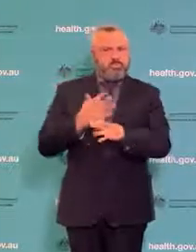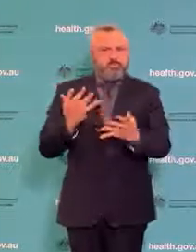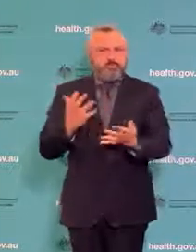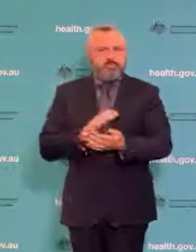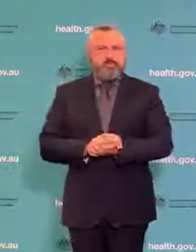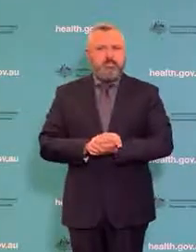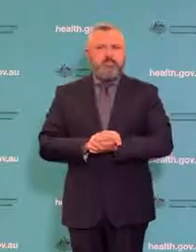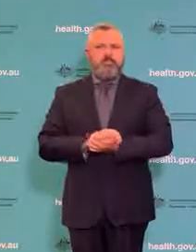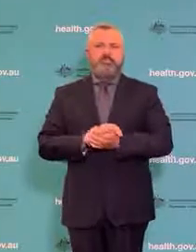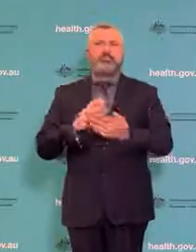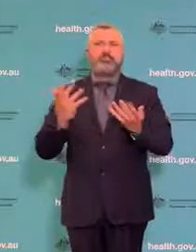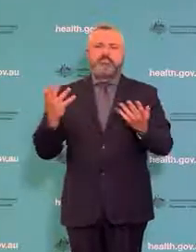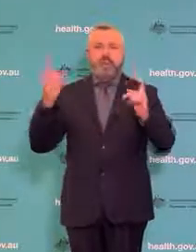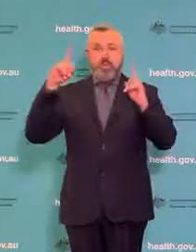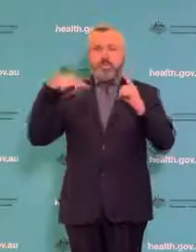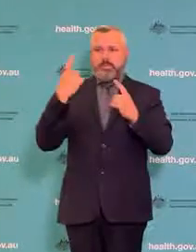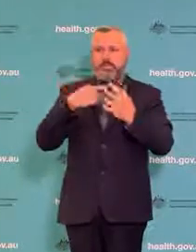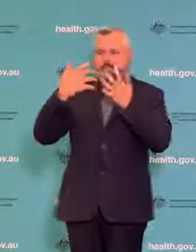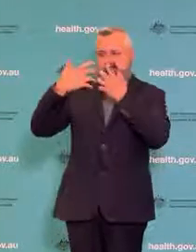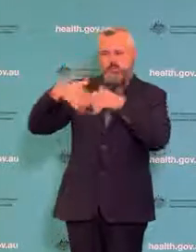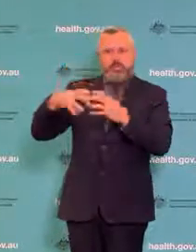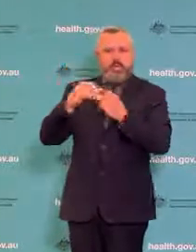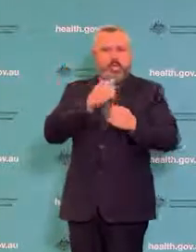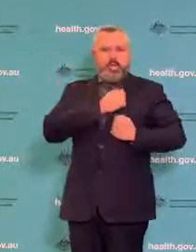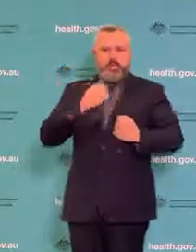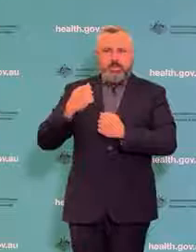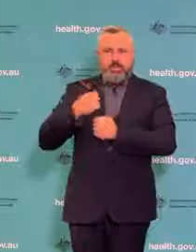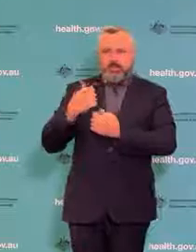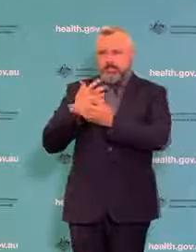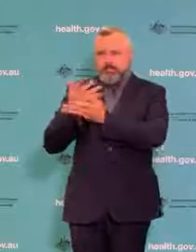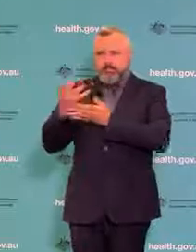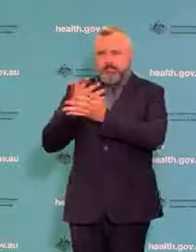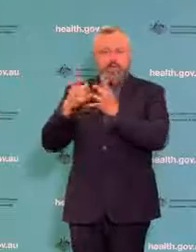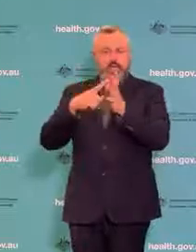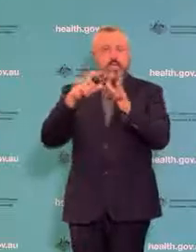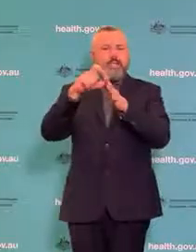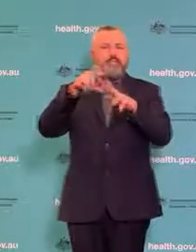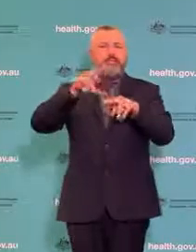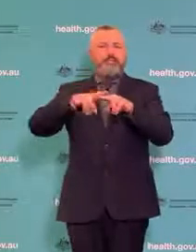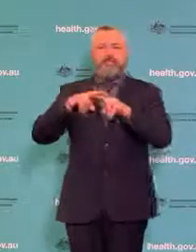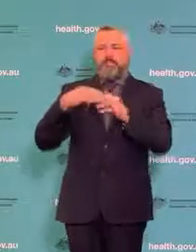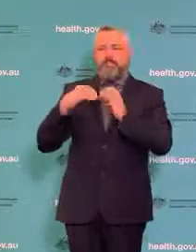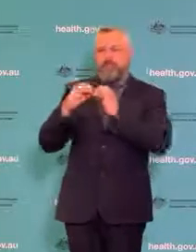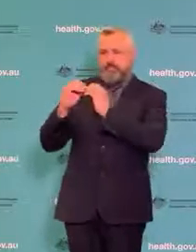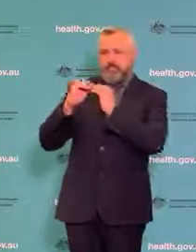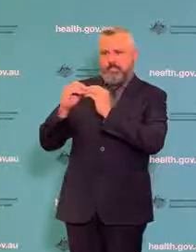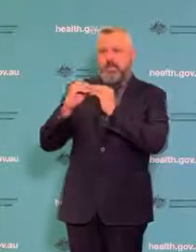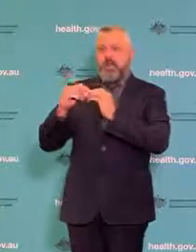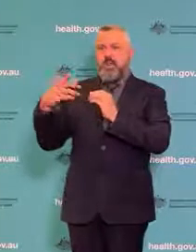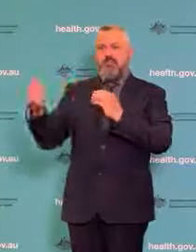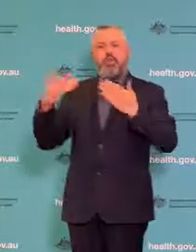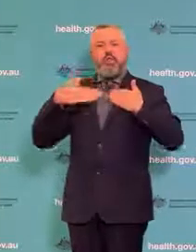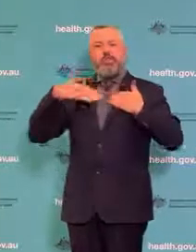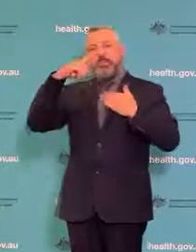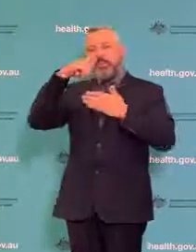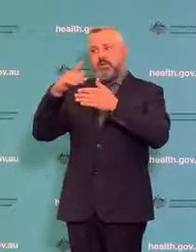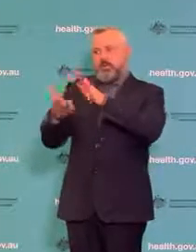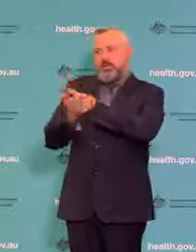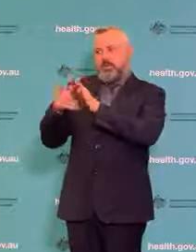That's still being worked with the Defence Force. They are Defence Force health personnel who have been freed up to be a part of our